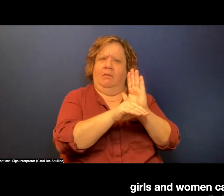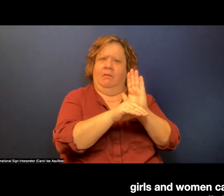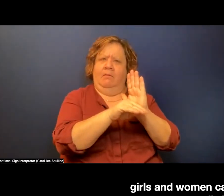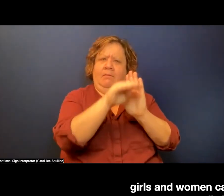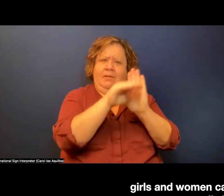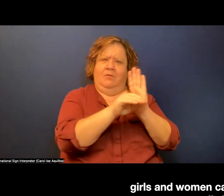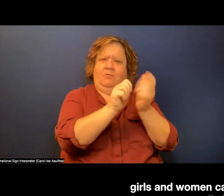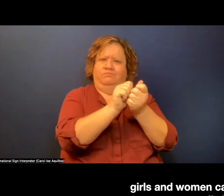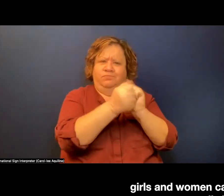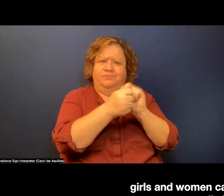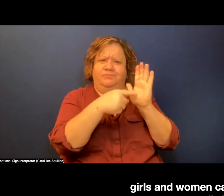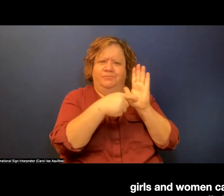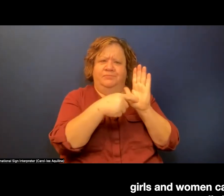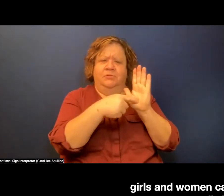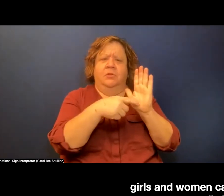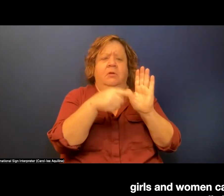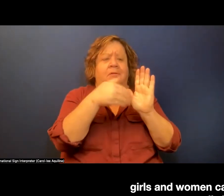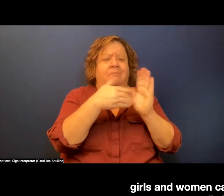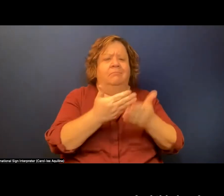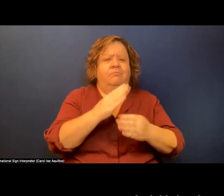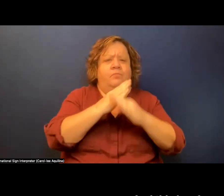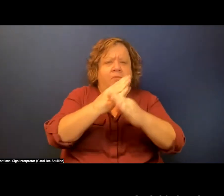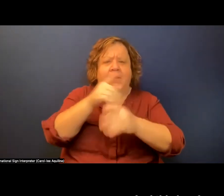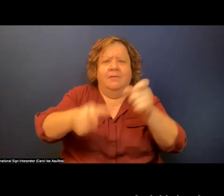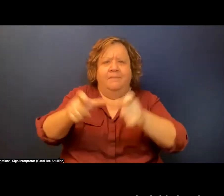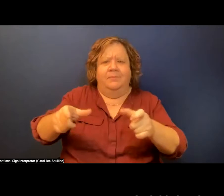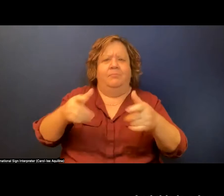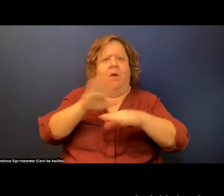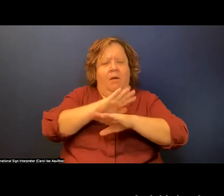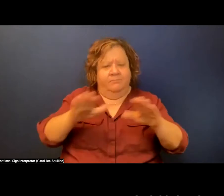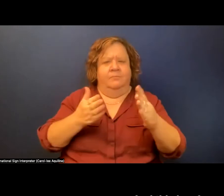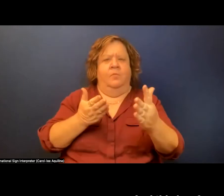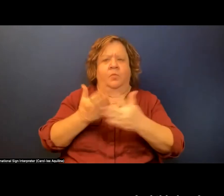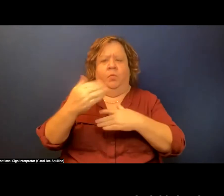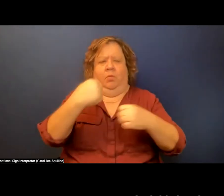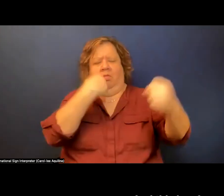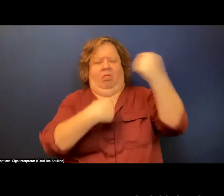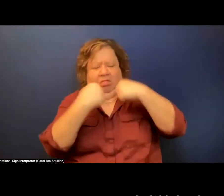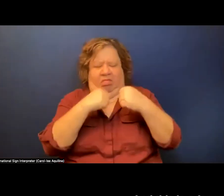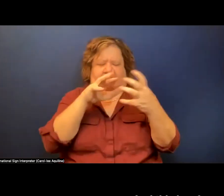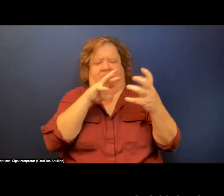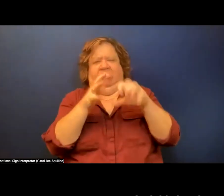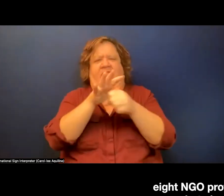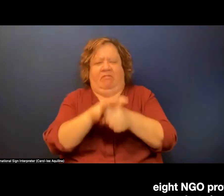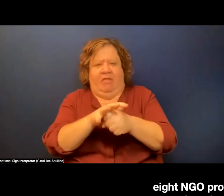also access justice equally like others. And this is a forum that brings